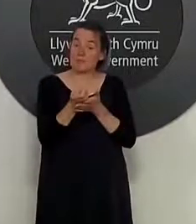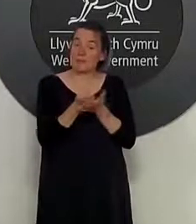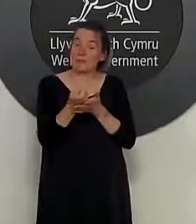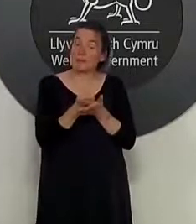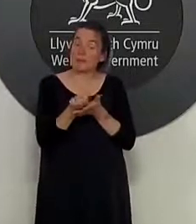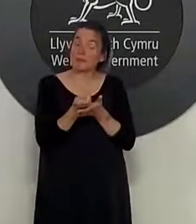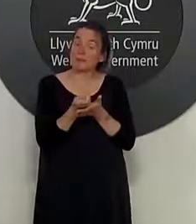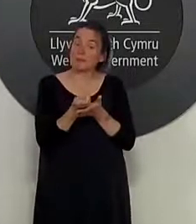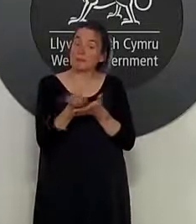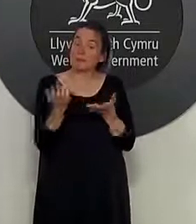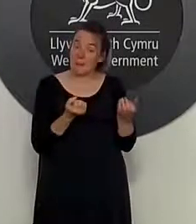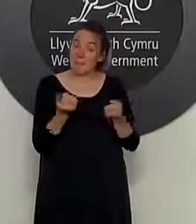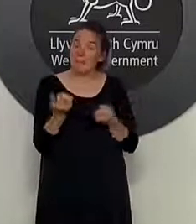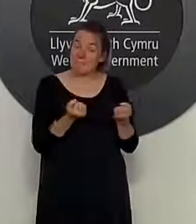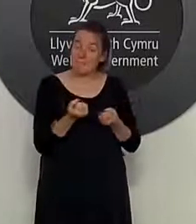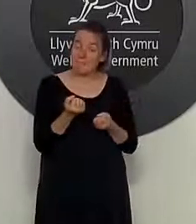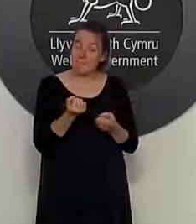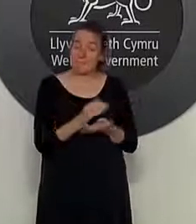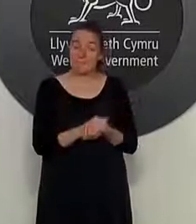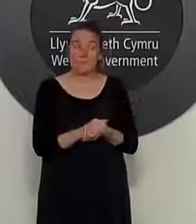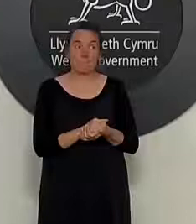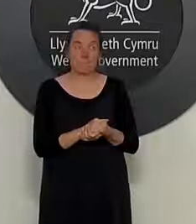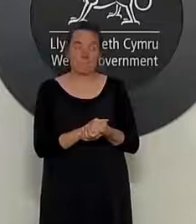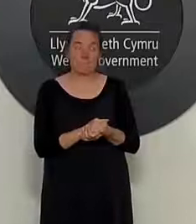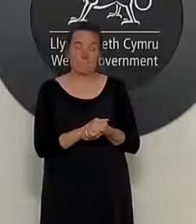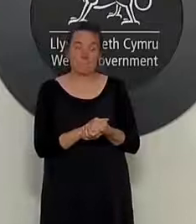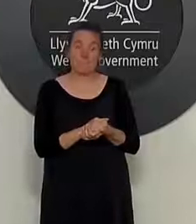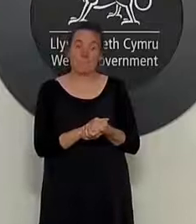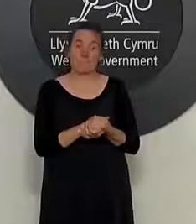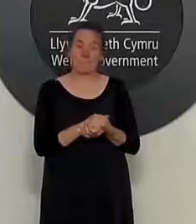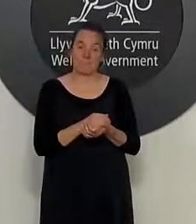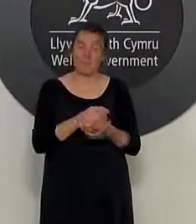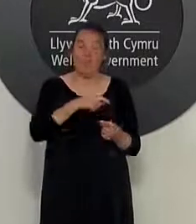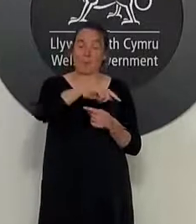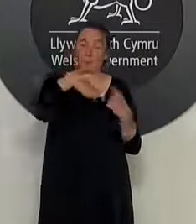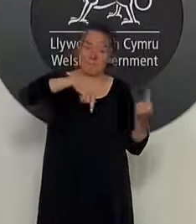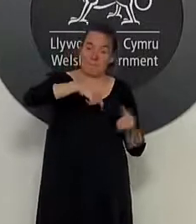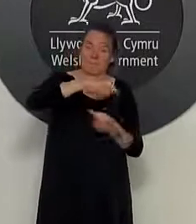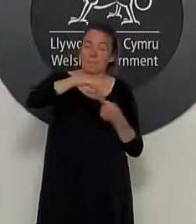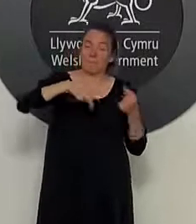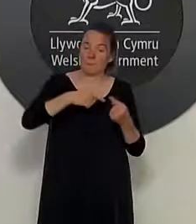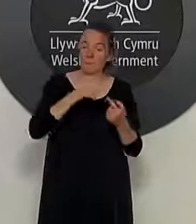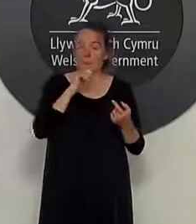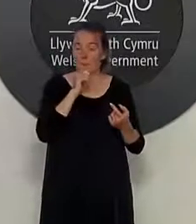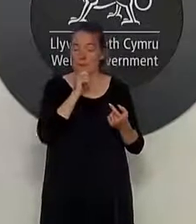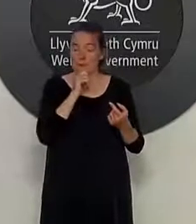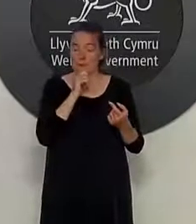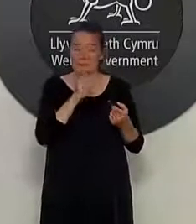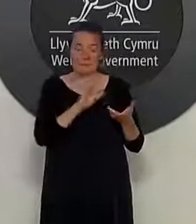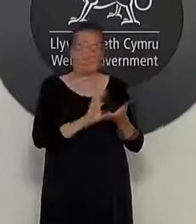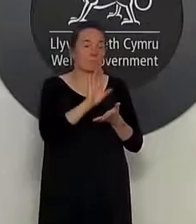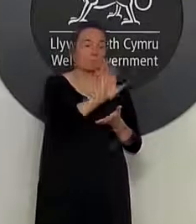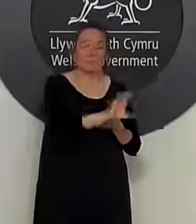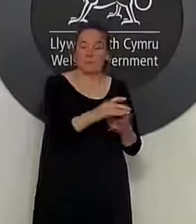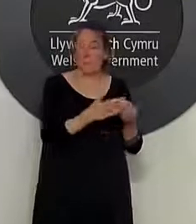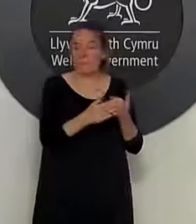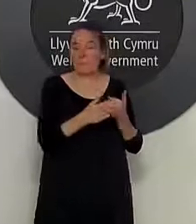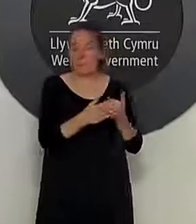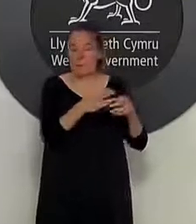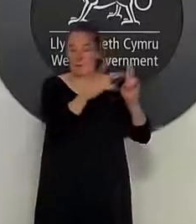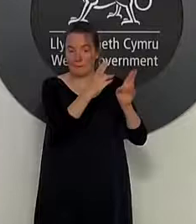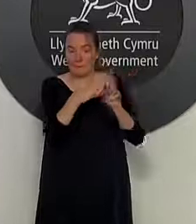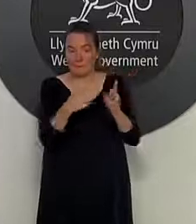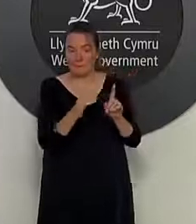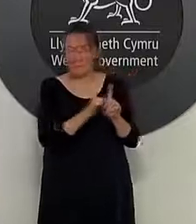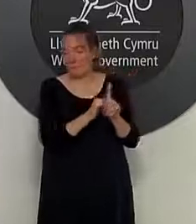to acquire, then that money will recirculate to do that job for more properties and in the lives of more people in those